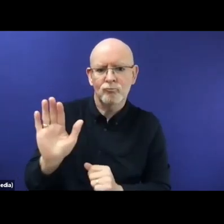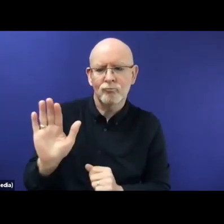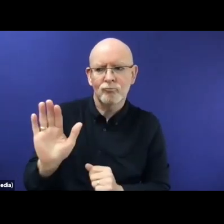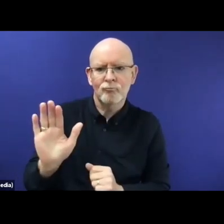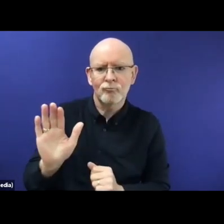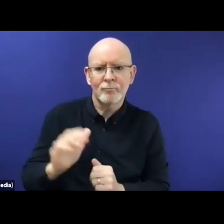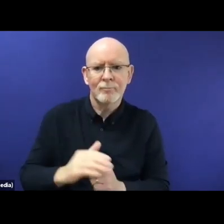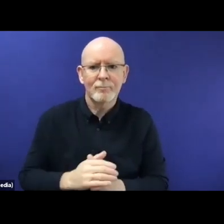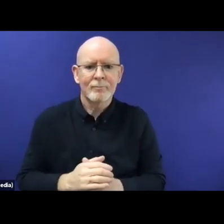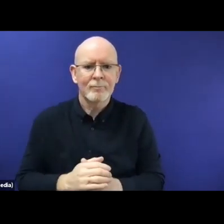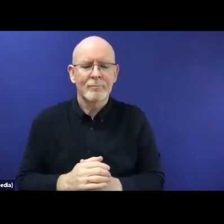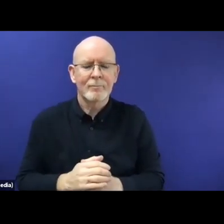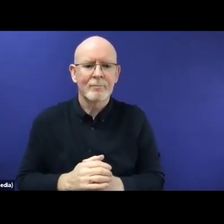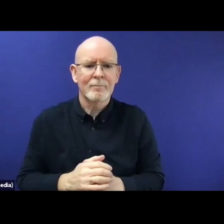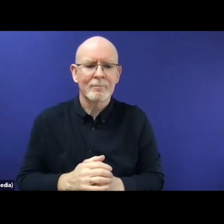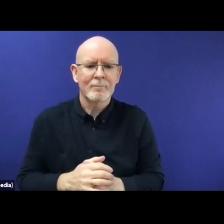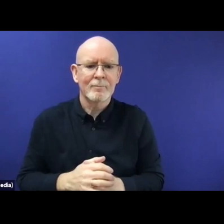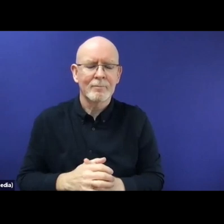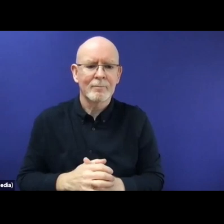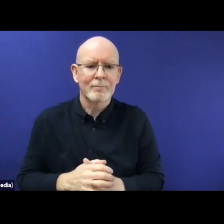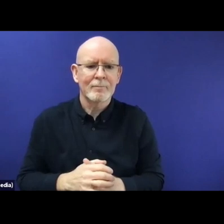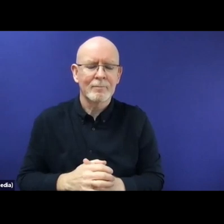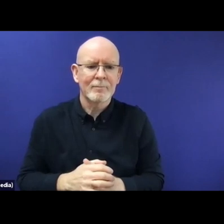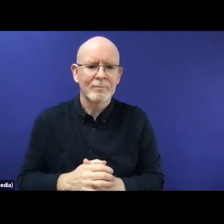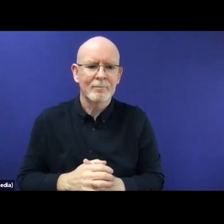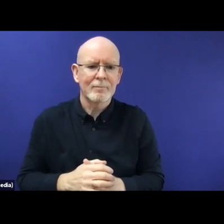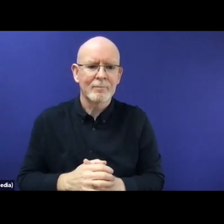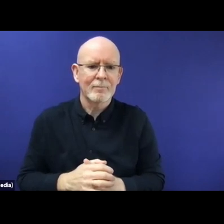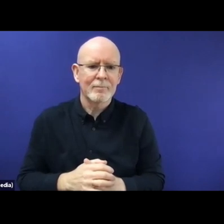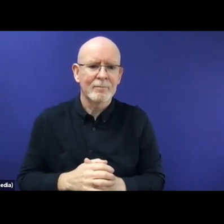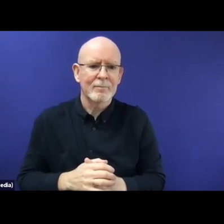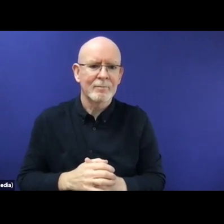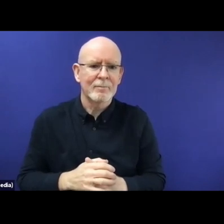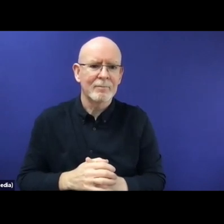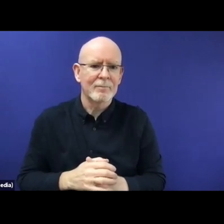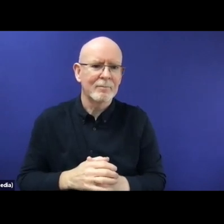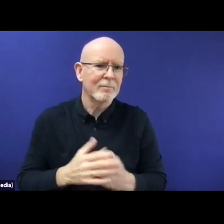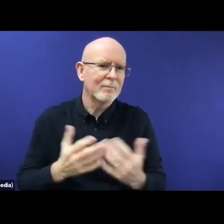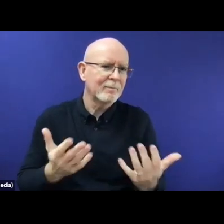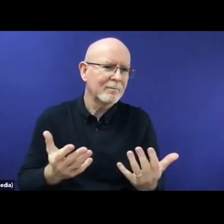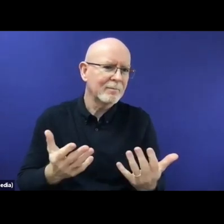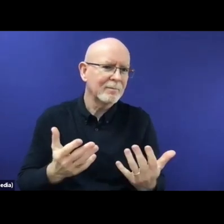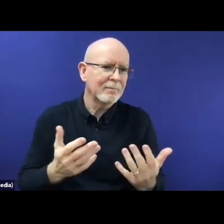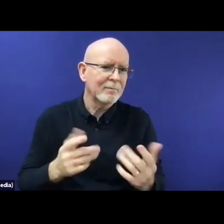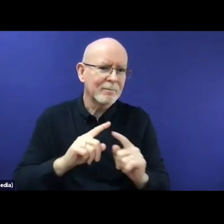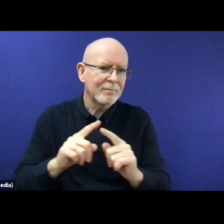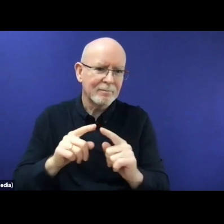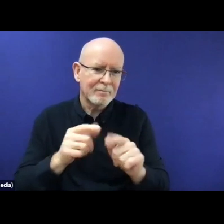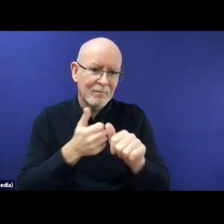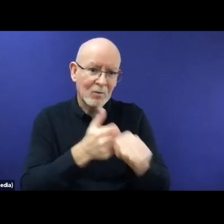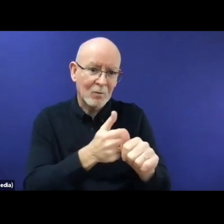said, this is an interesting discussion that probably deserves a separate